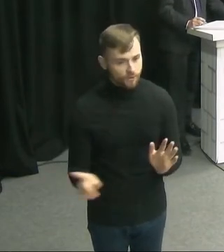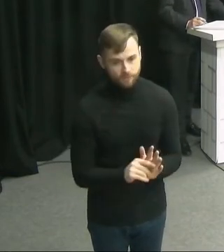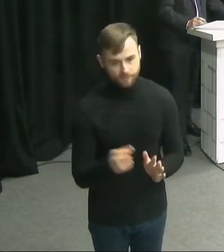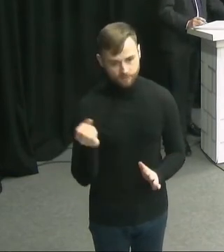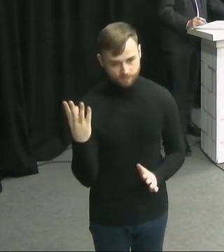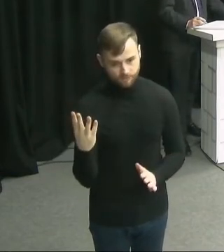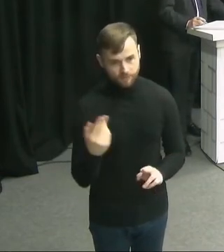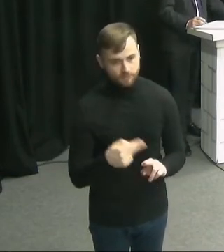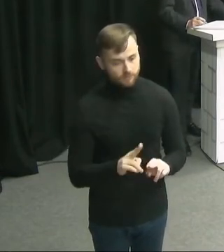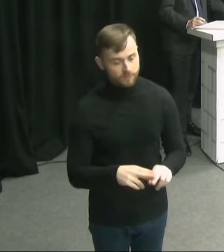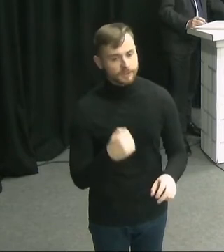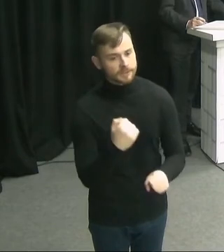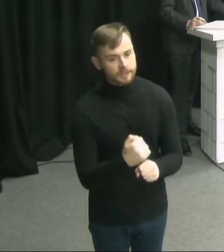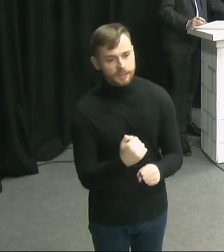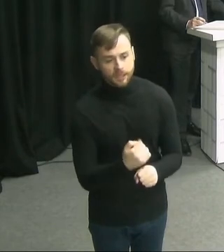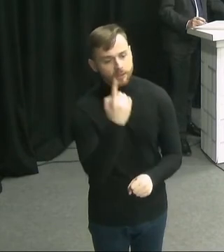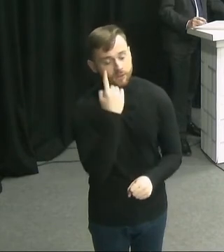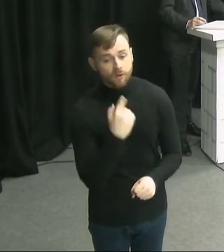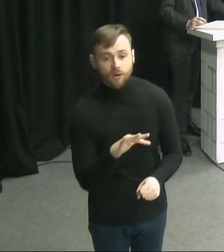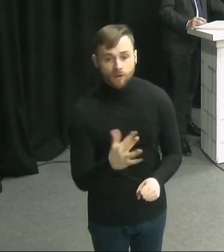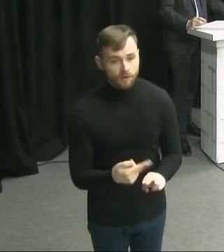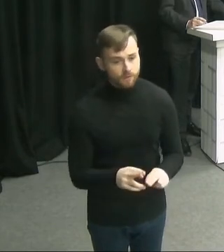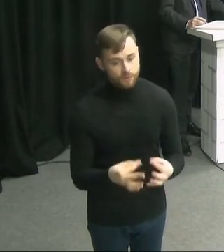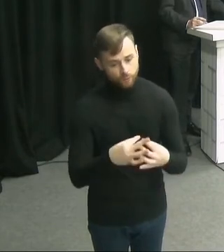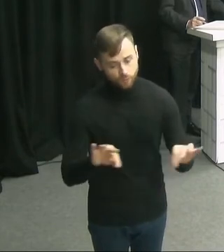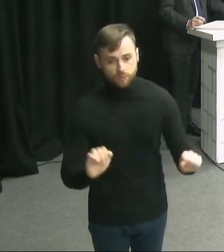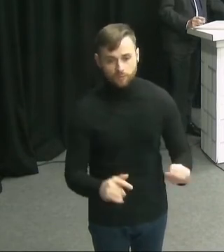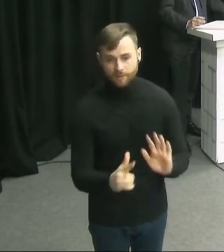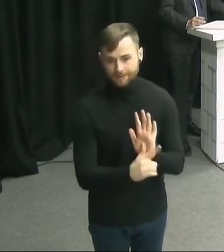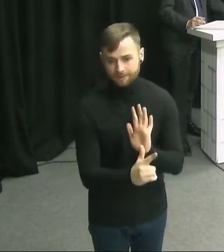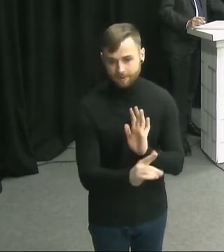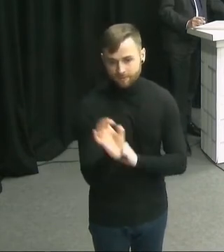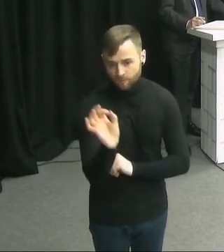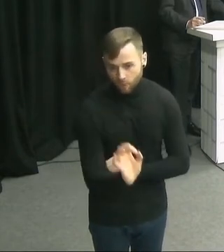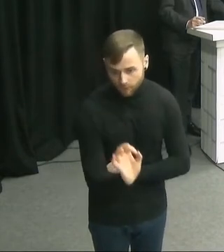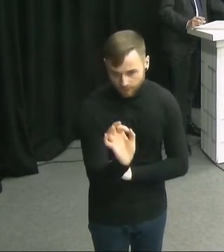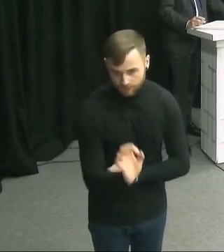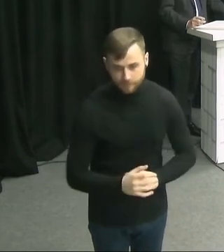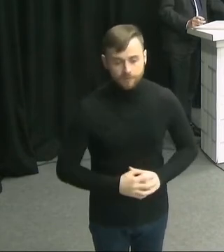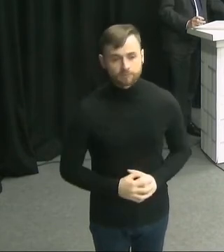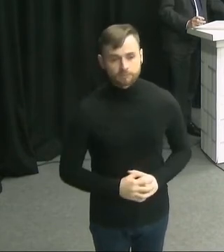well, lawyers sign only once, but the leaders and managers should understand that